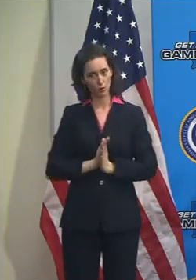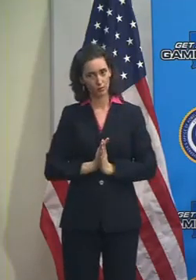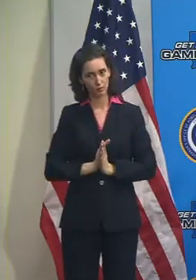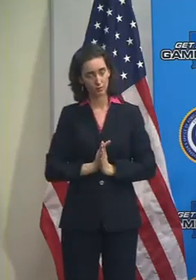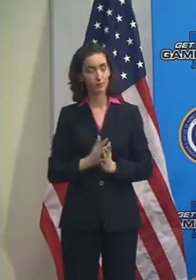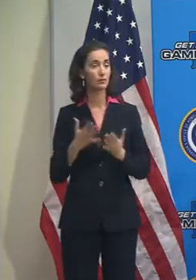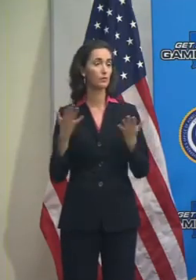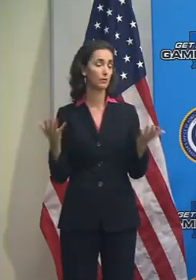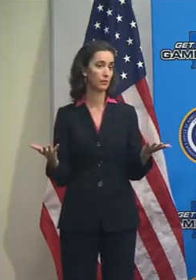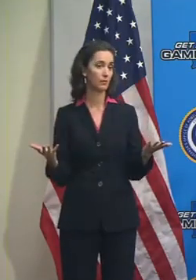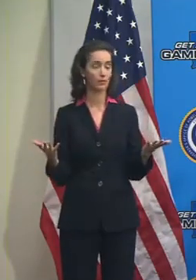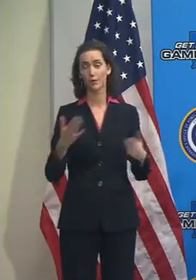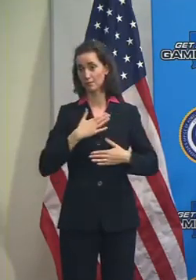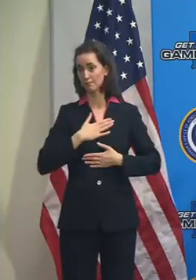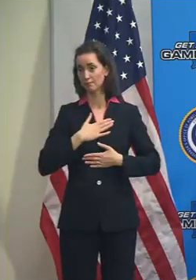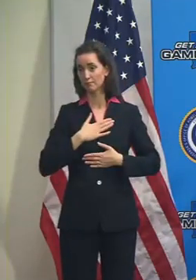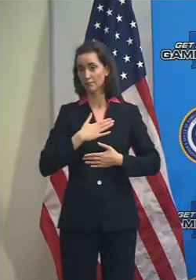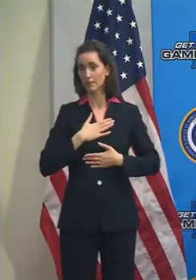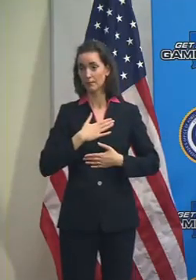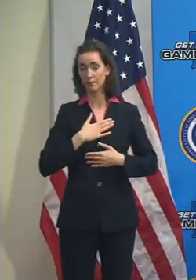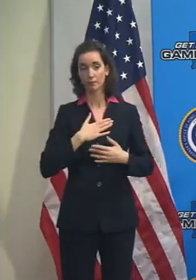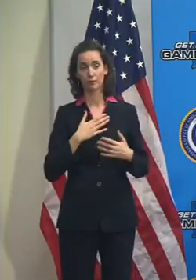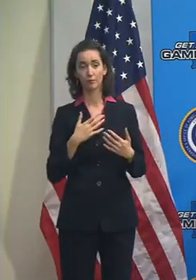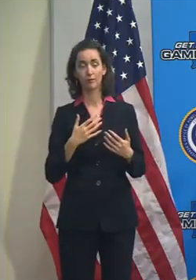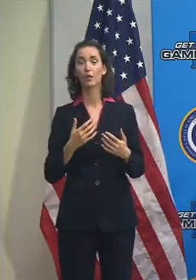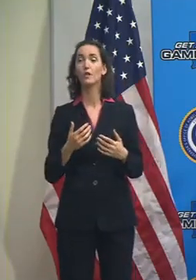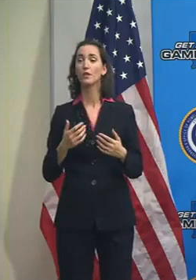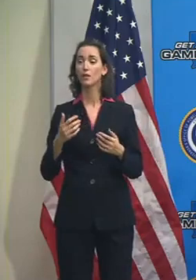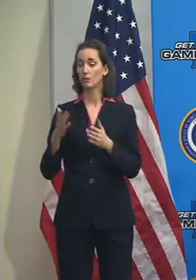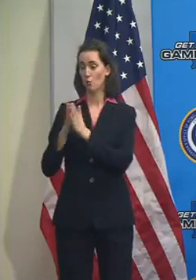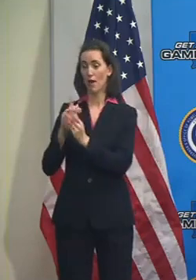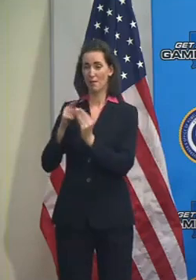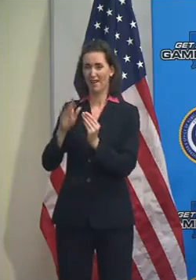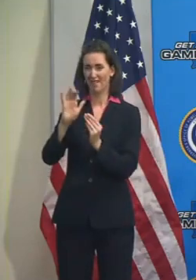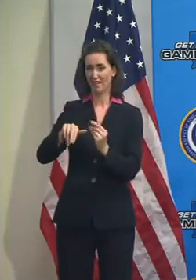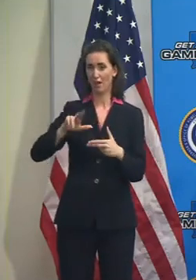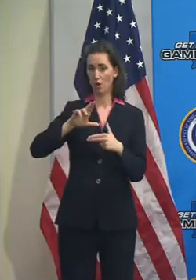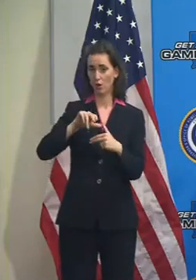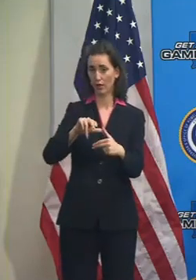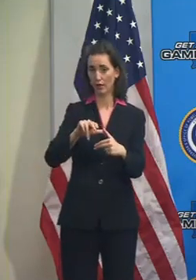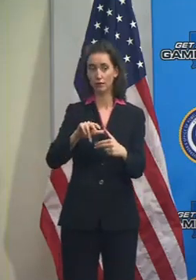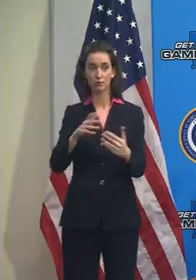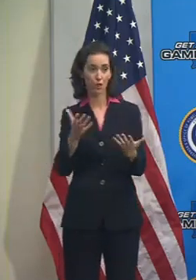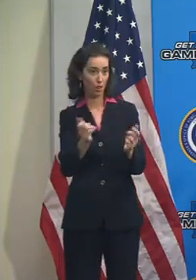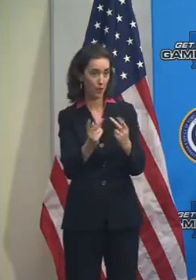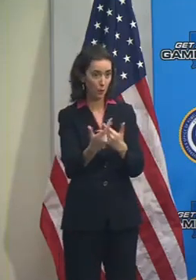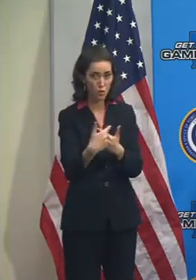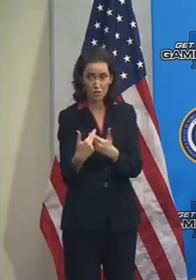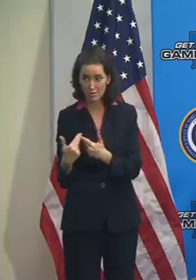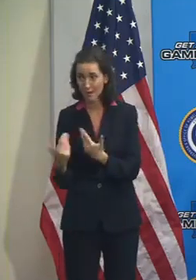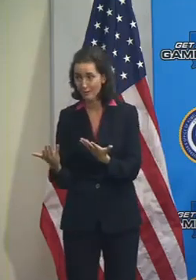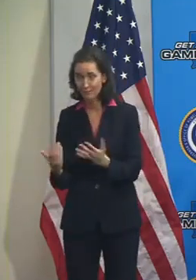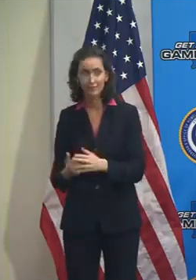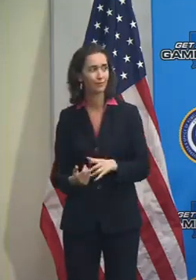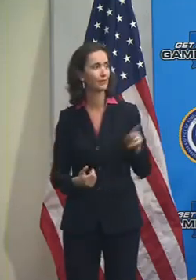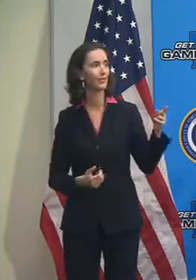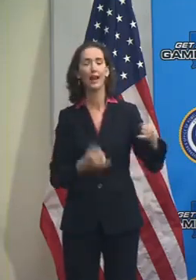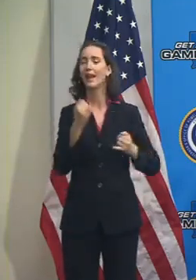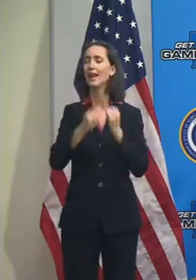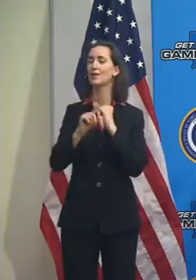that's going to be my prayers going into this storm, just to see if I can get other people on board.